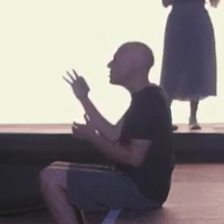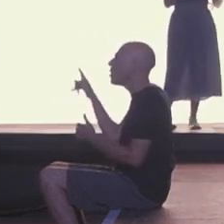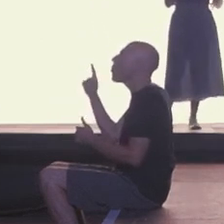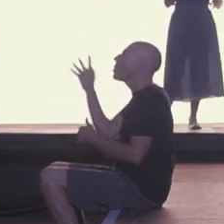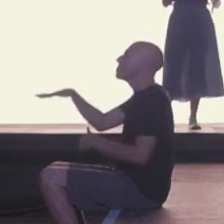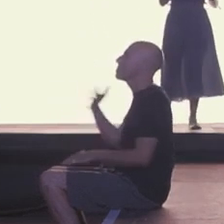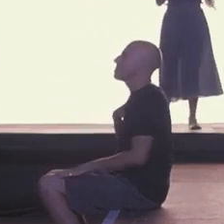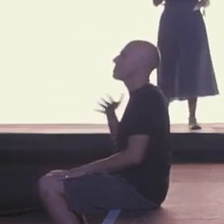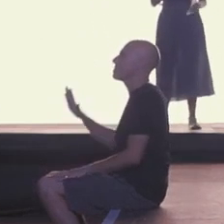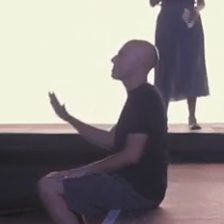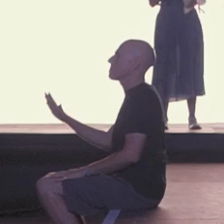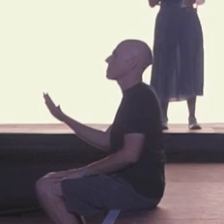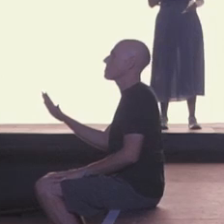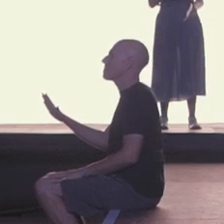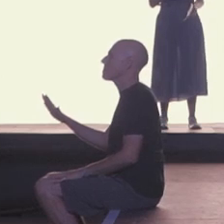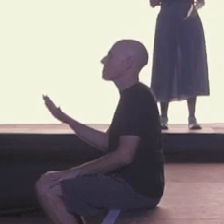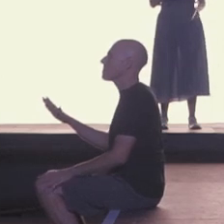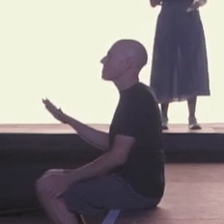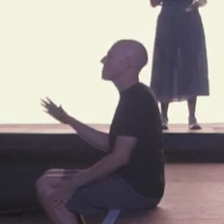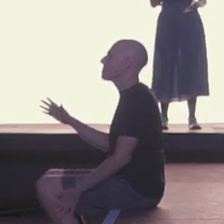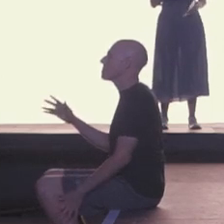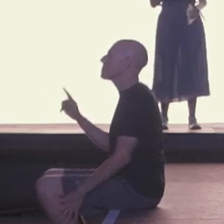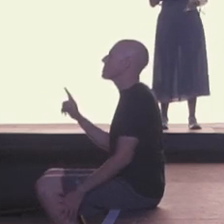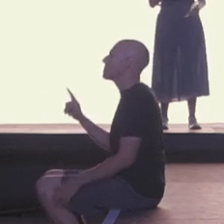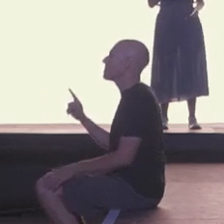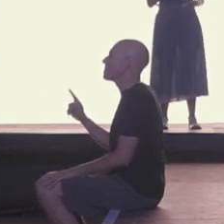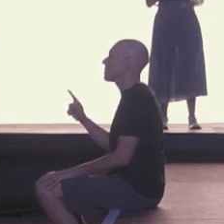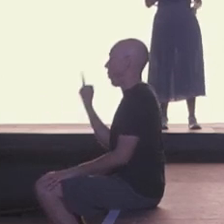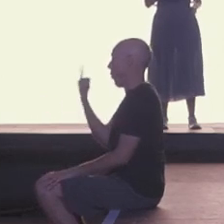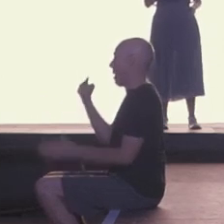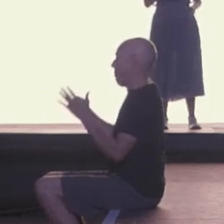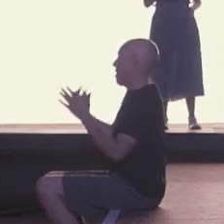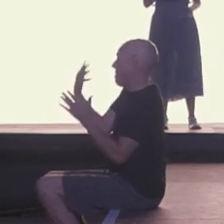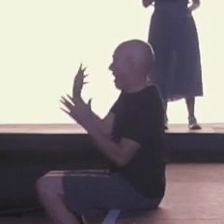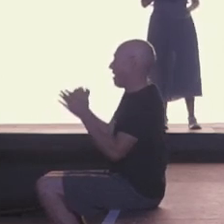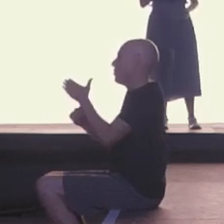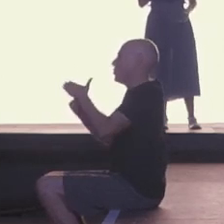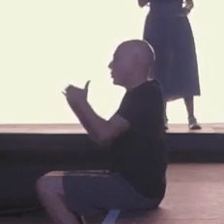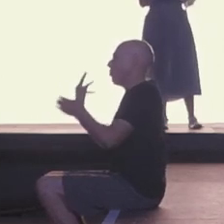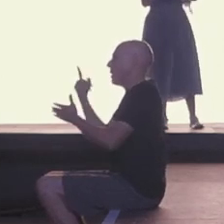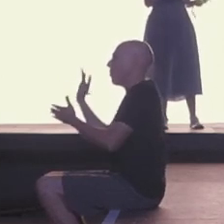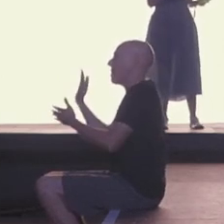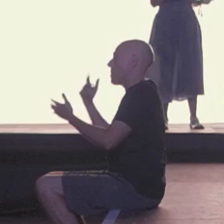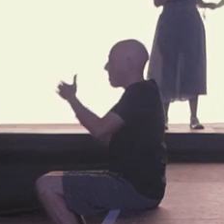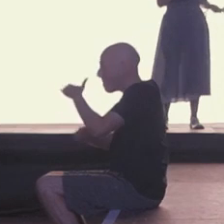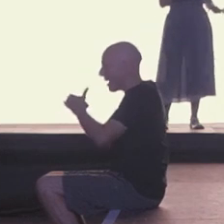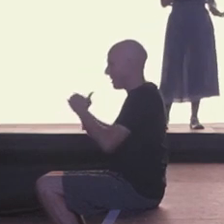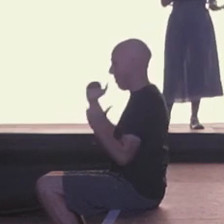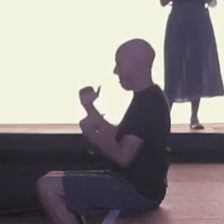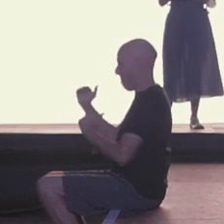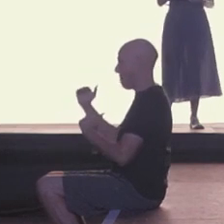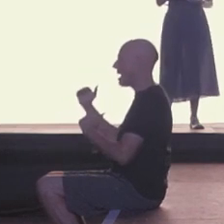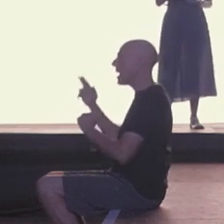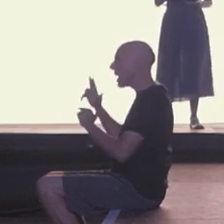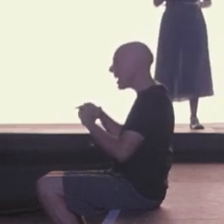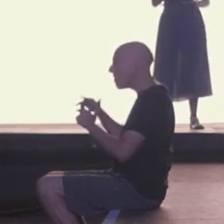over tipping points, which will lead to irreversible, runaway climate breakdown. If we continue going the way